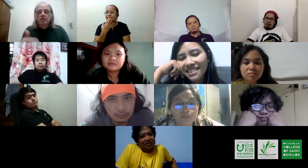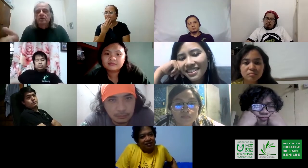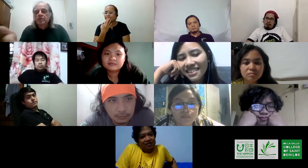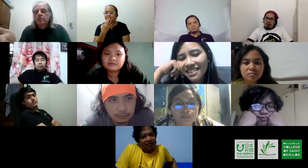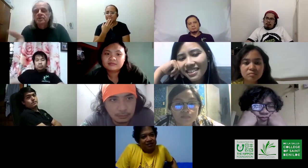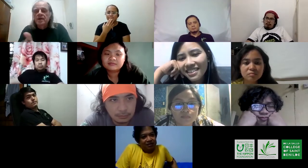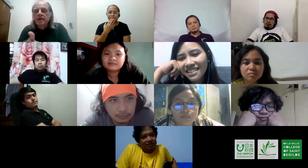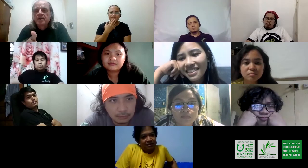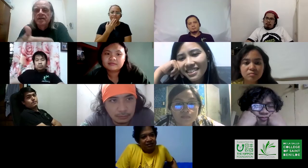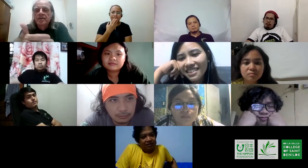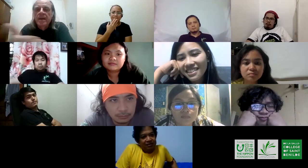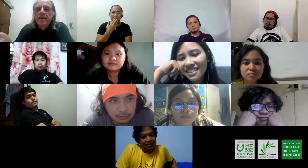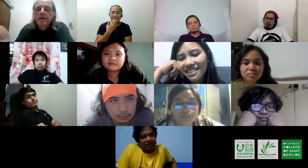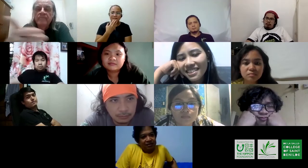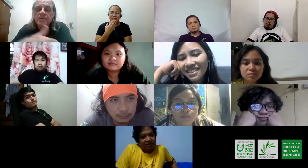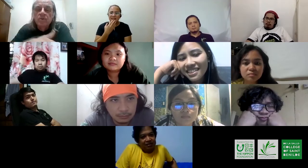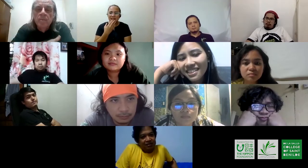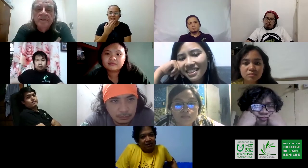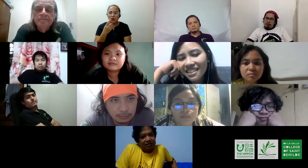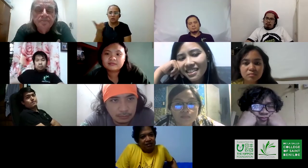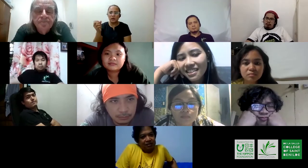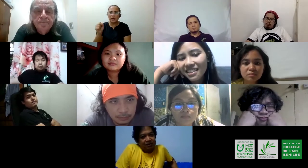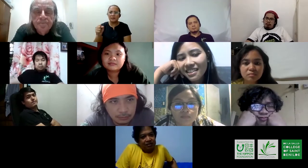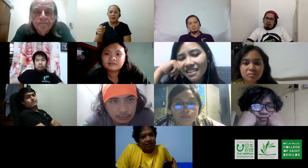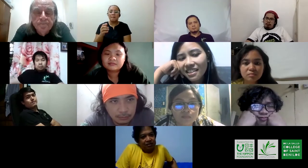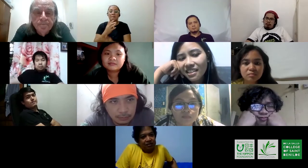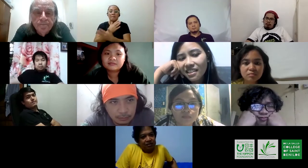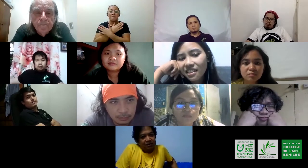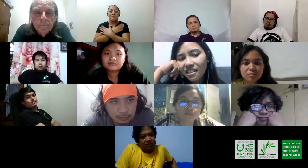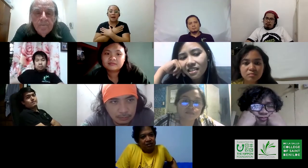or you can sign it. The man loves the woman.